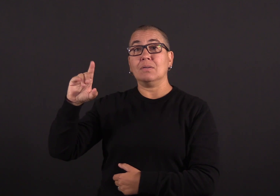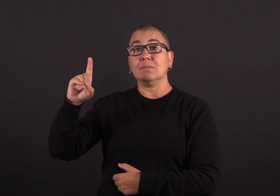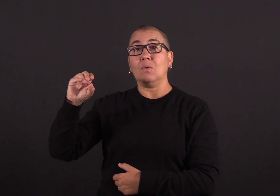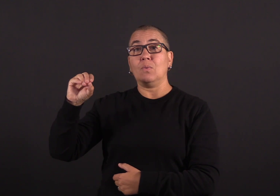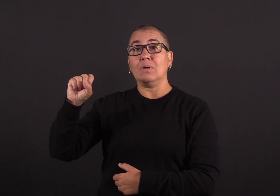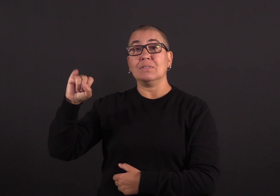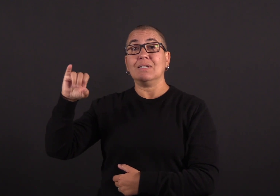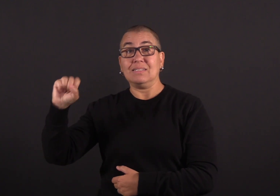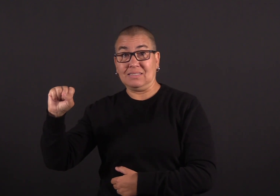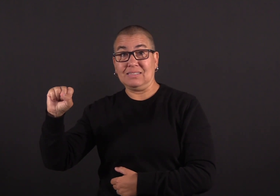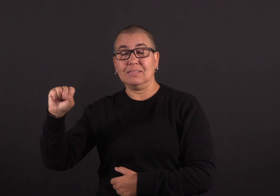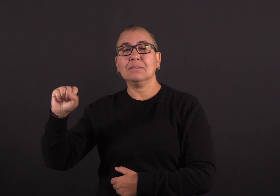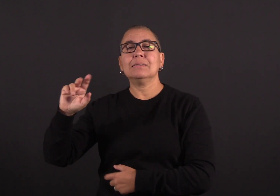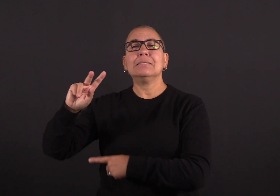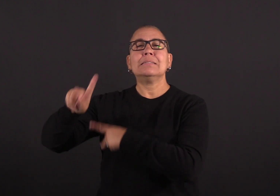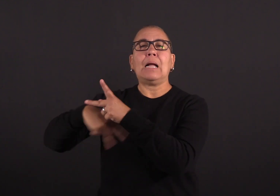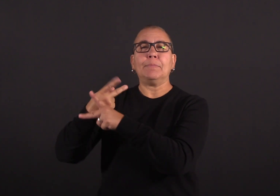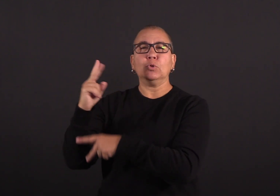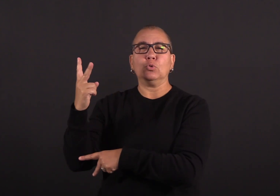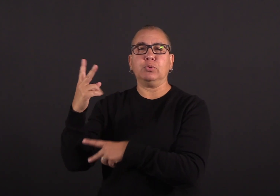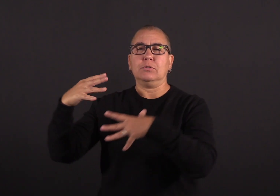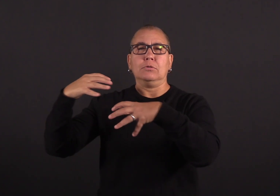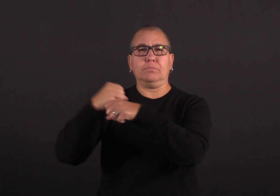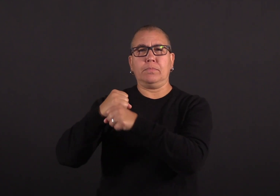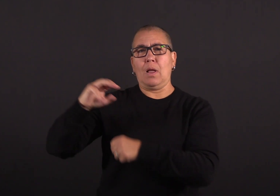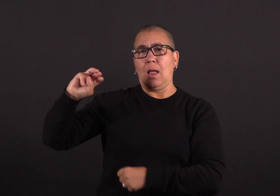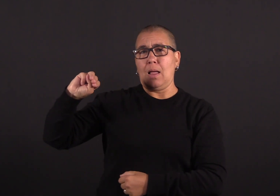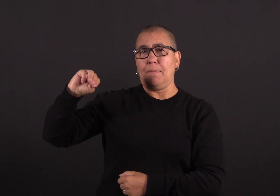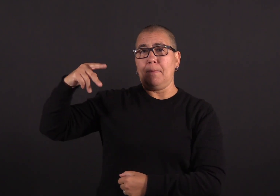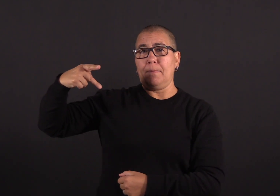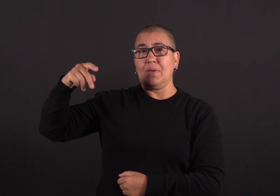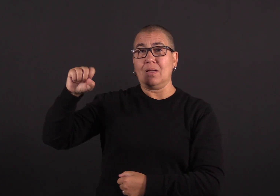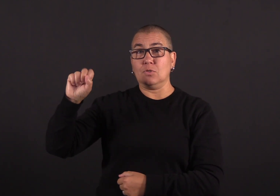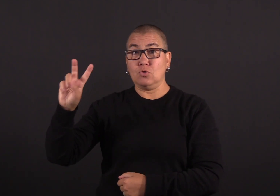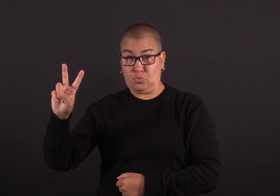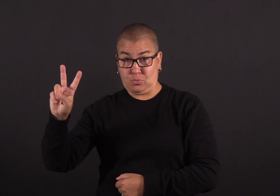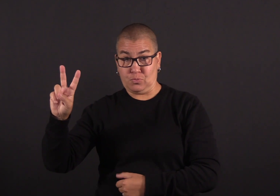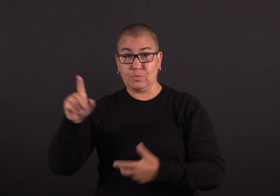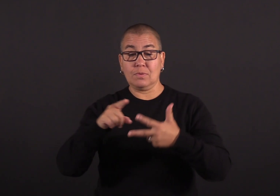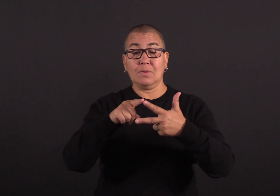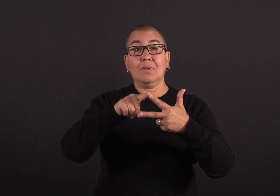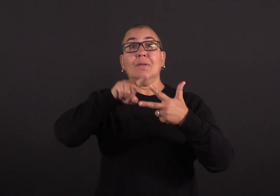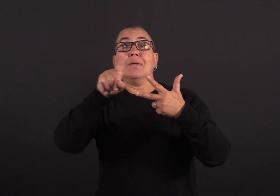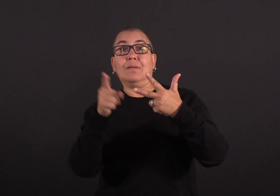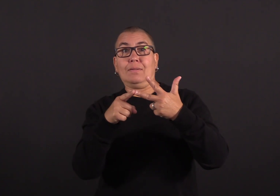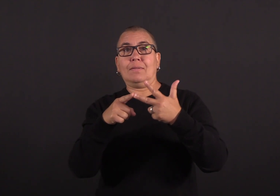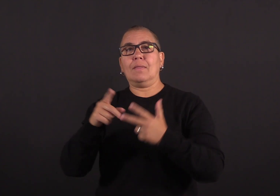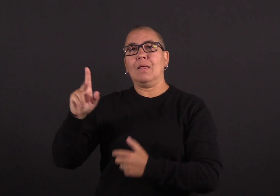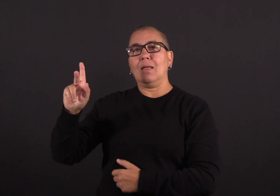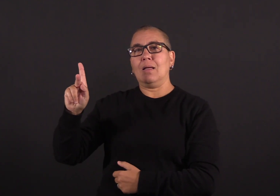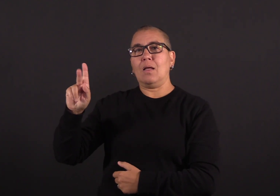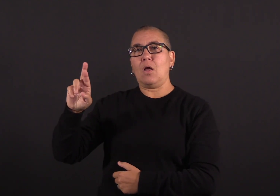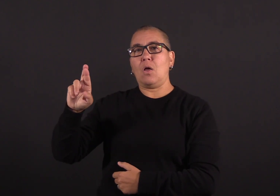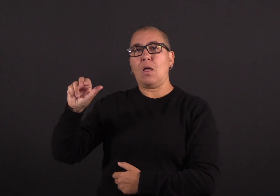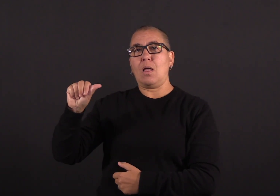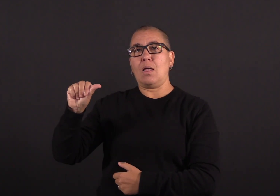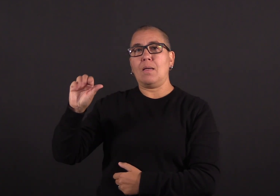Type II, also known as MPS II, and Krabbe disease to